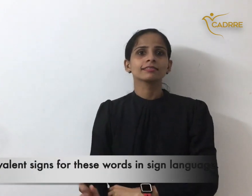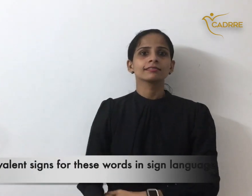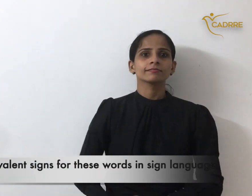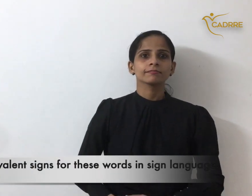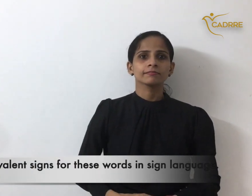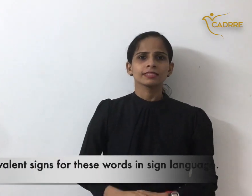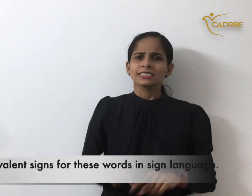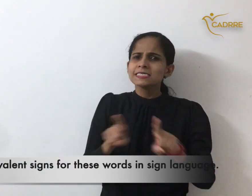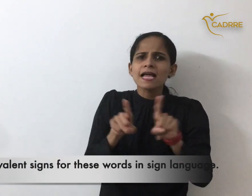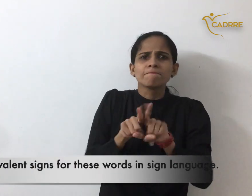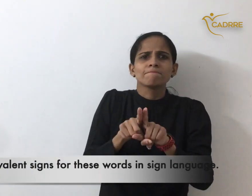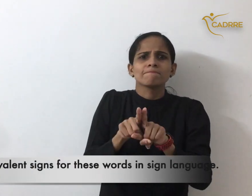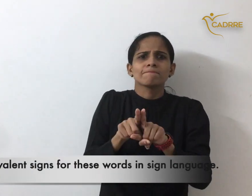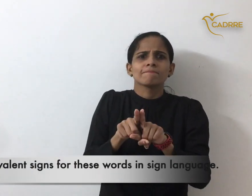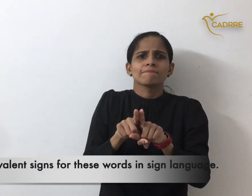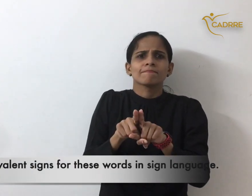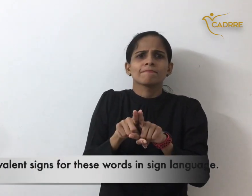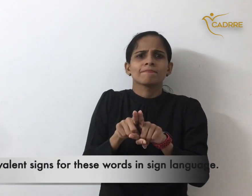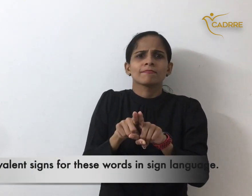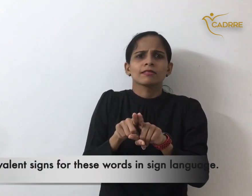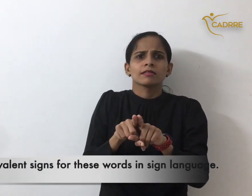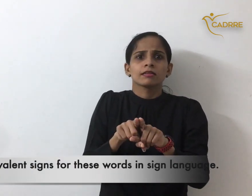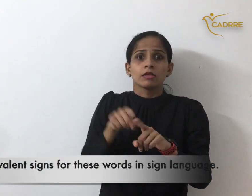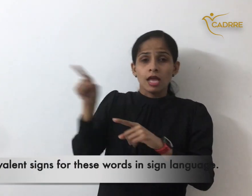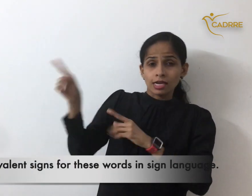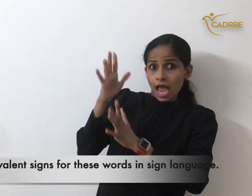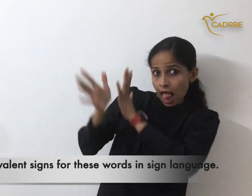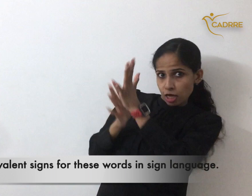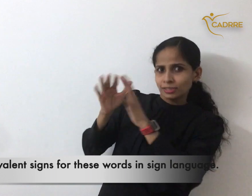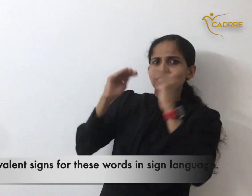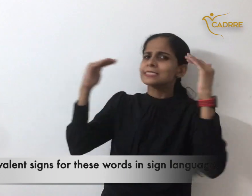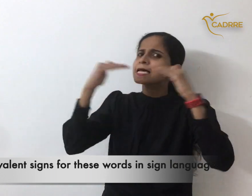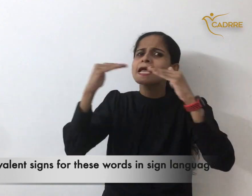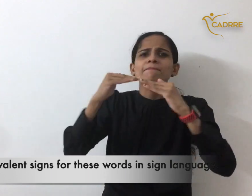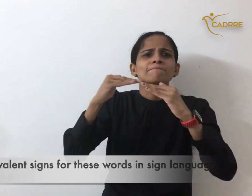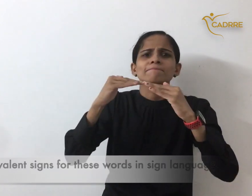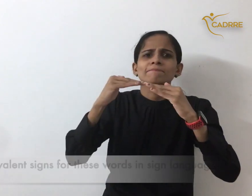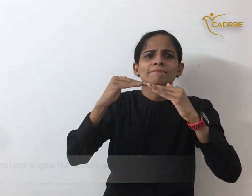equivalent signs for these words in sign language.